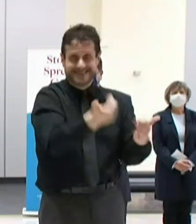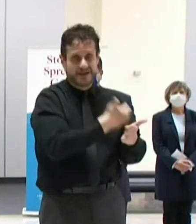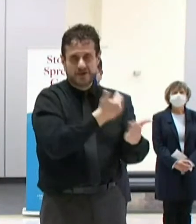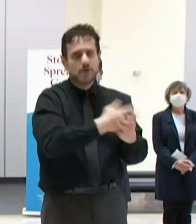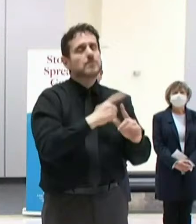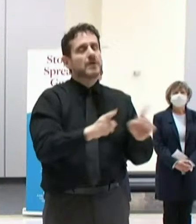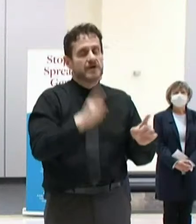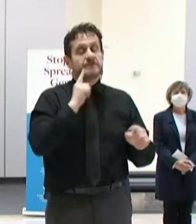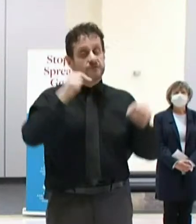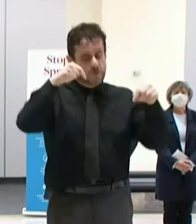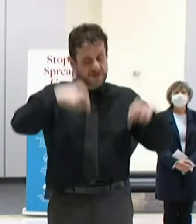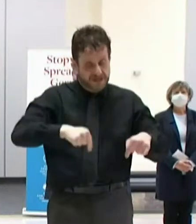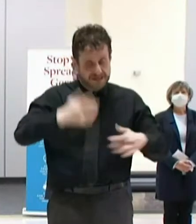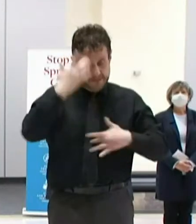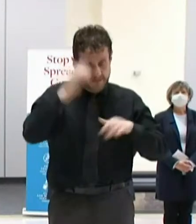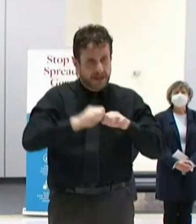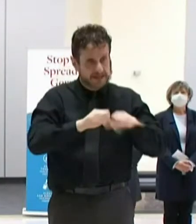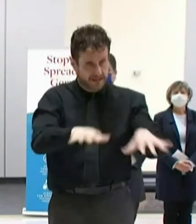going